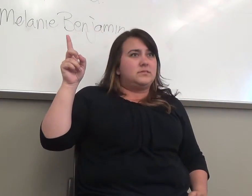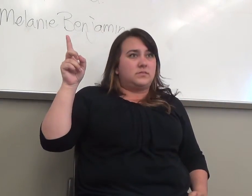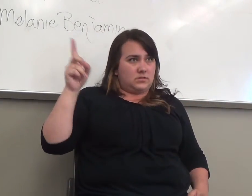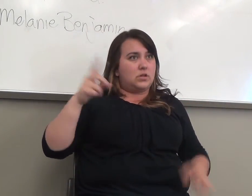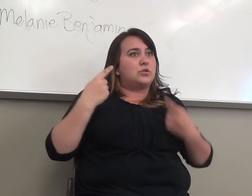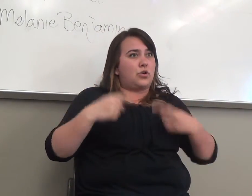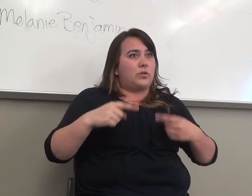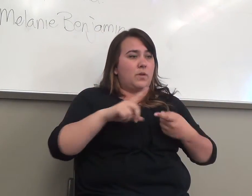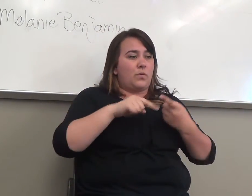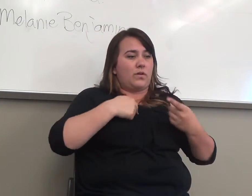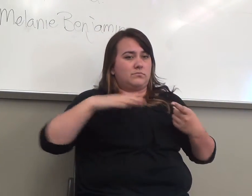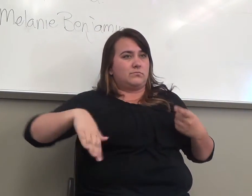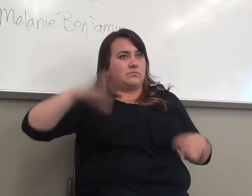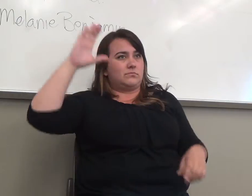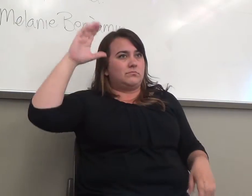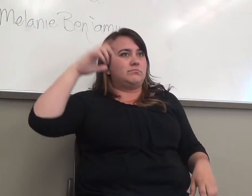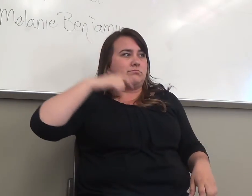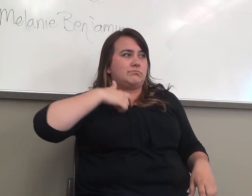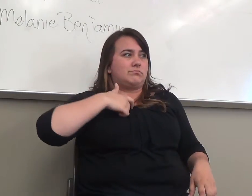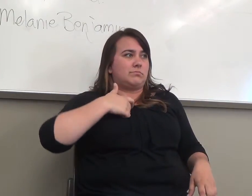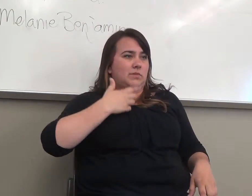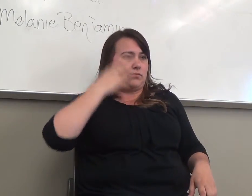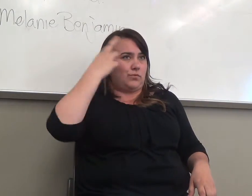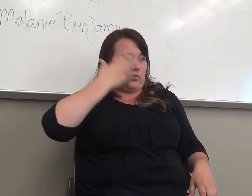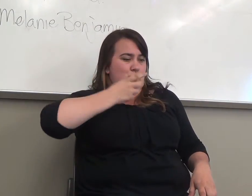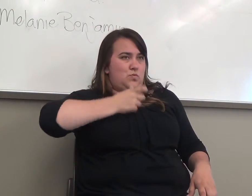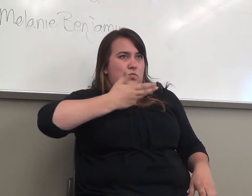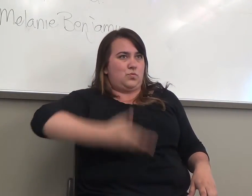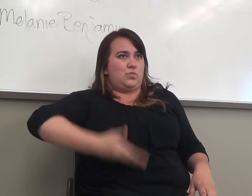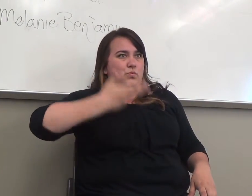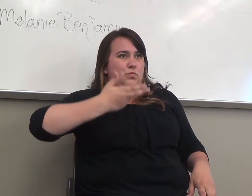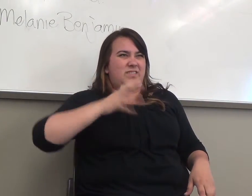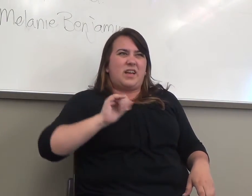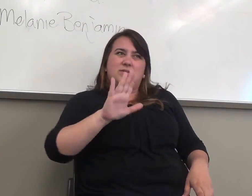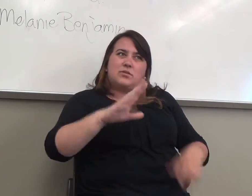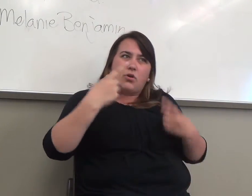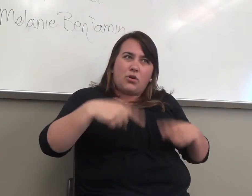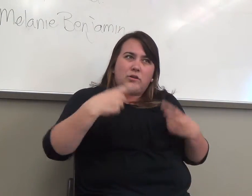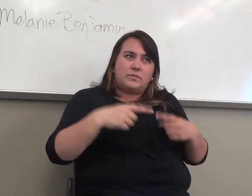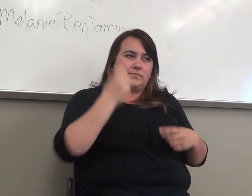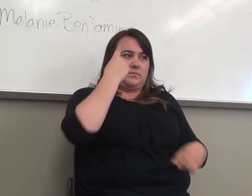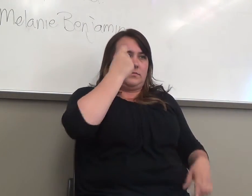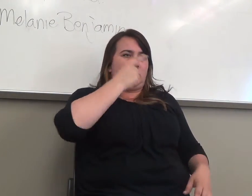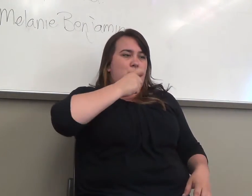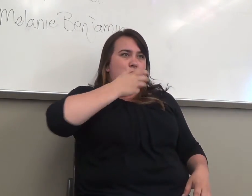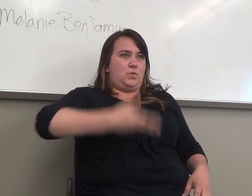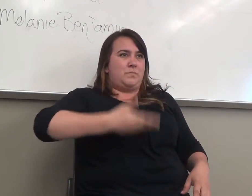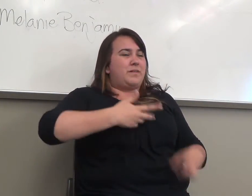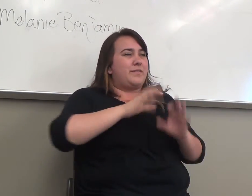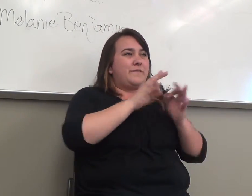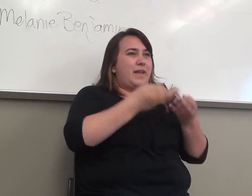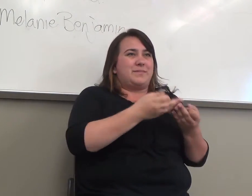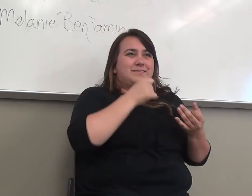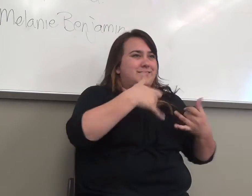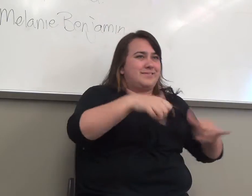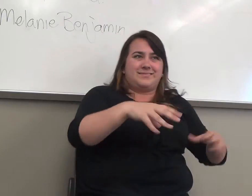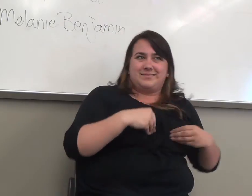her argument. She understands who she is, but her family is still not accepting.